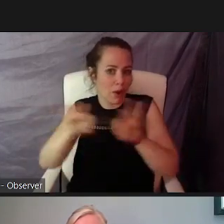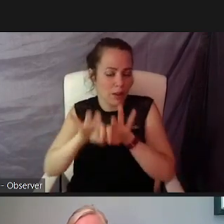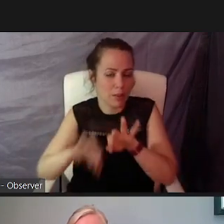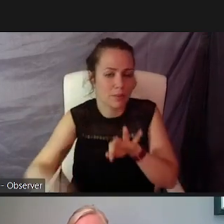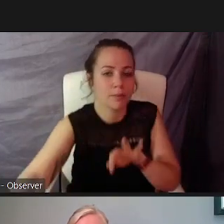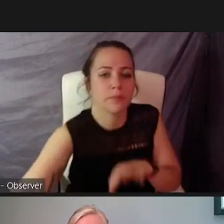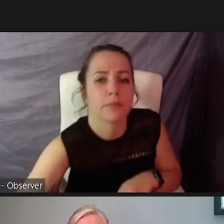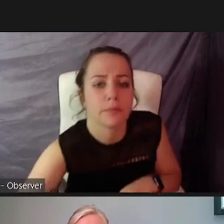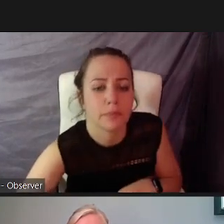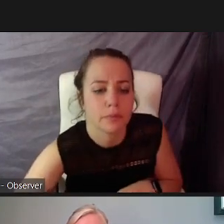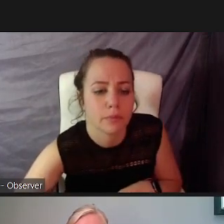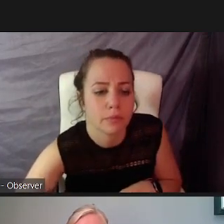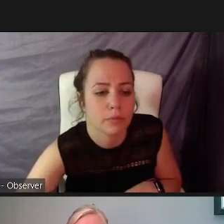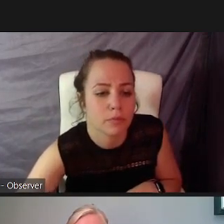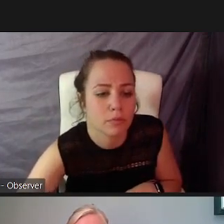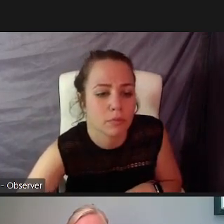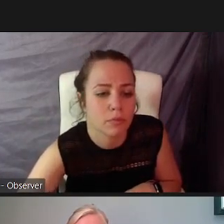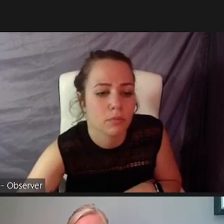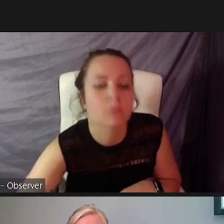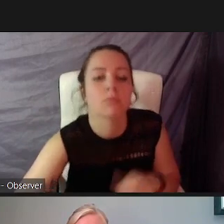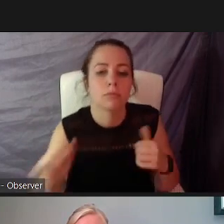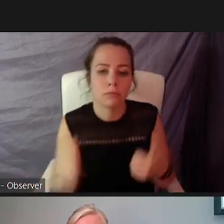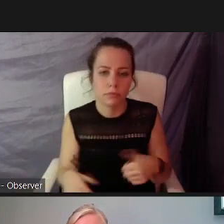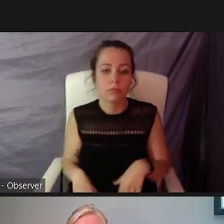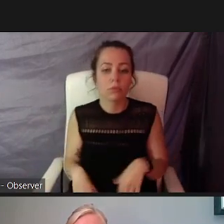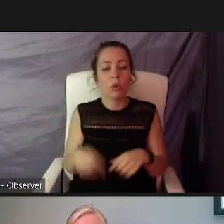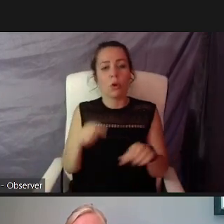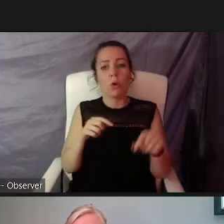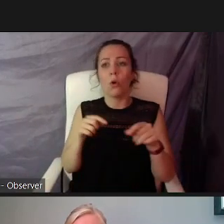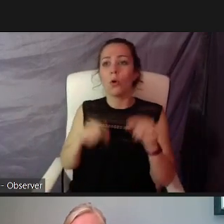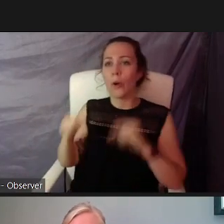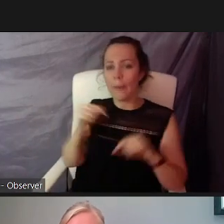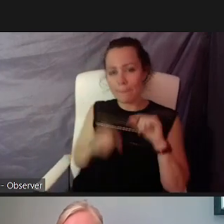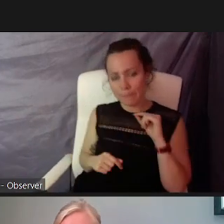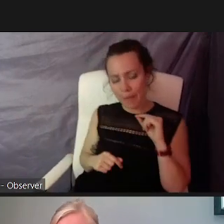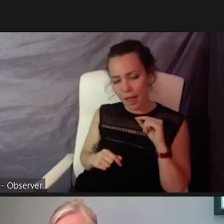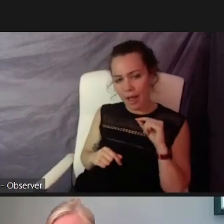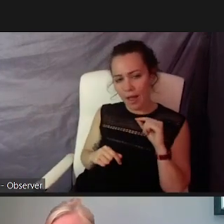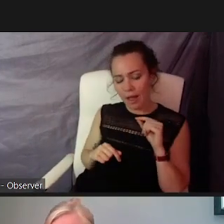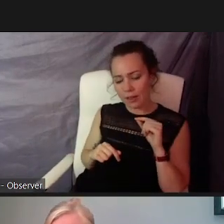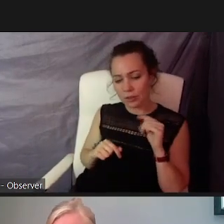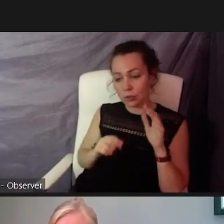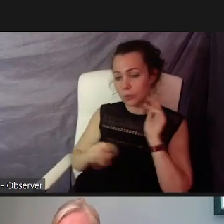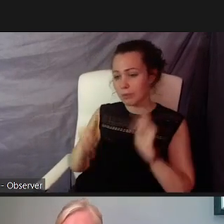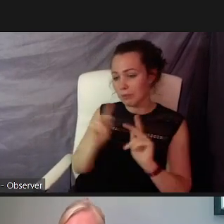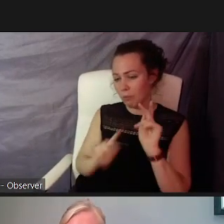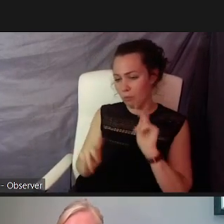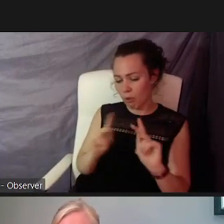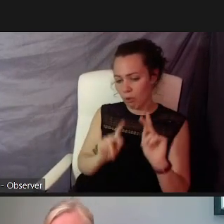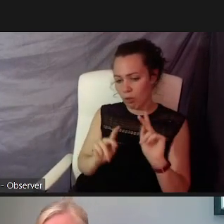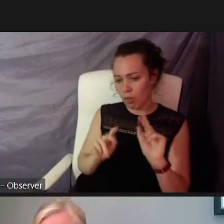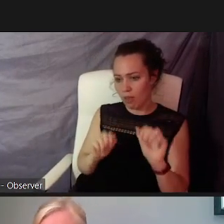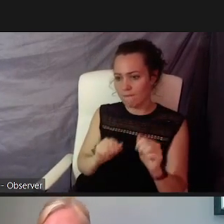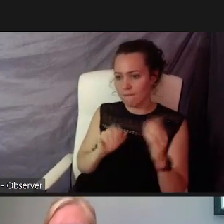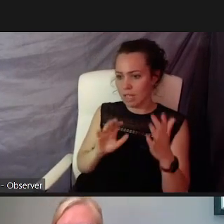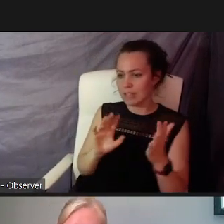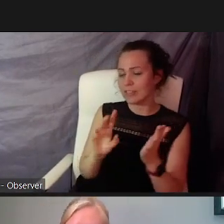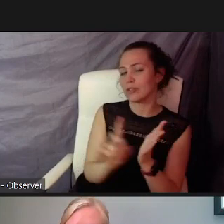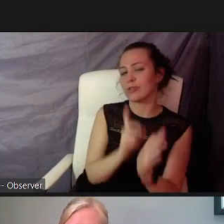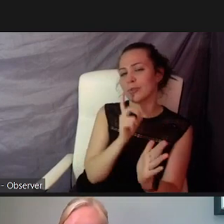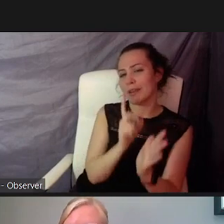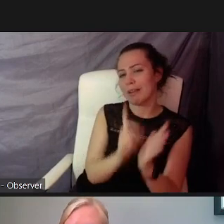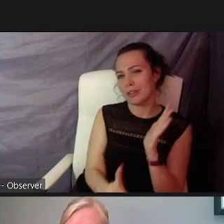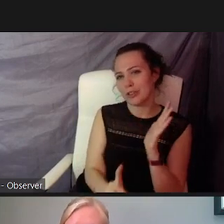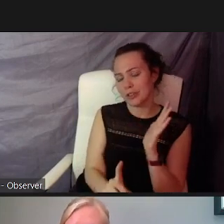Aisha. Going back to individuals, people who are facing discrimination, we